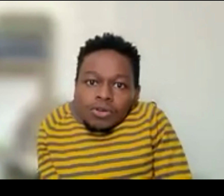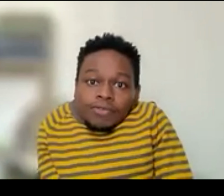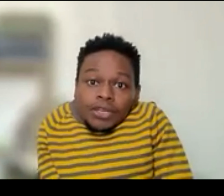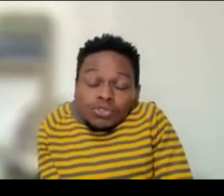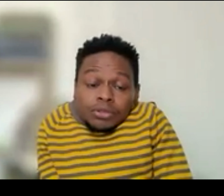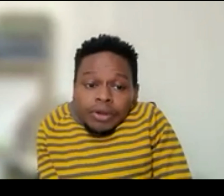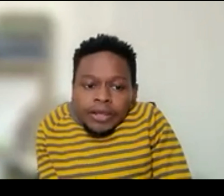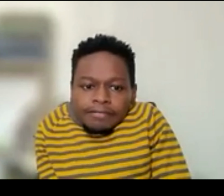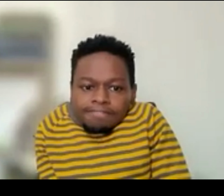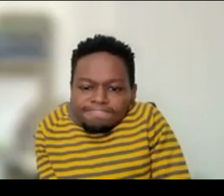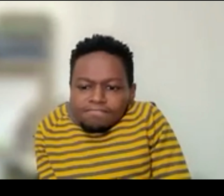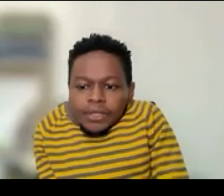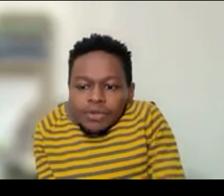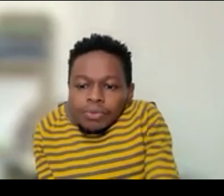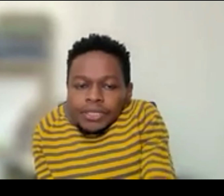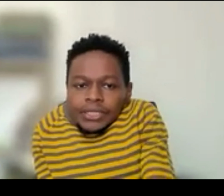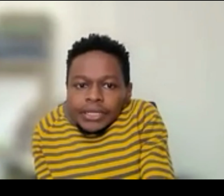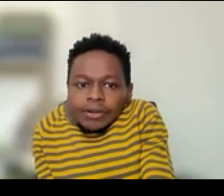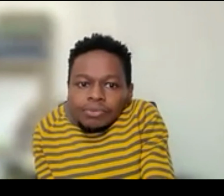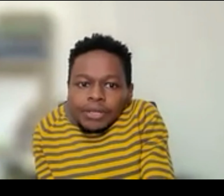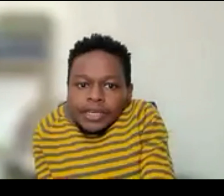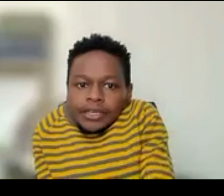us to thrive. And we are based here in Nairobi, Kenya.